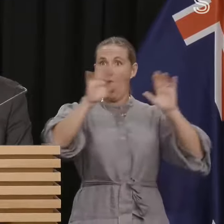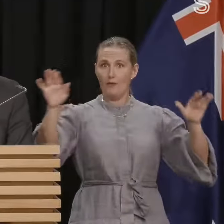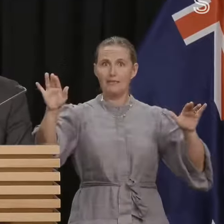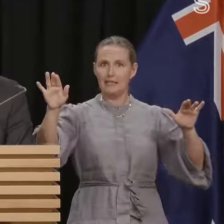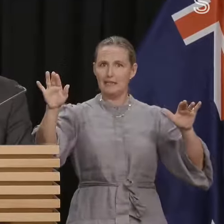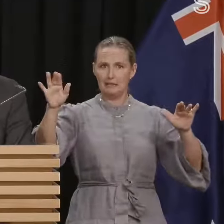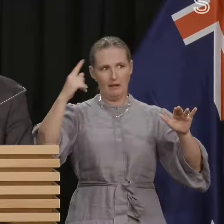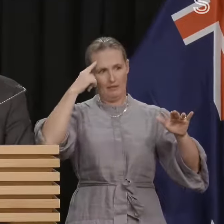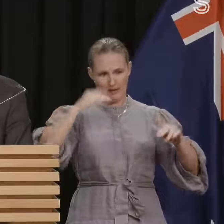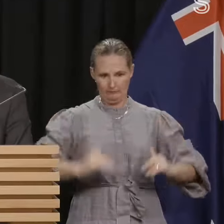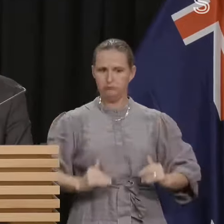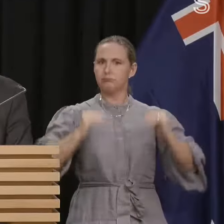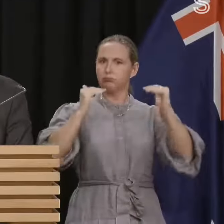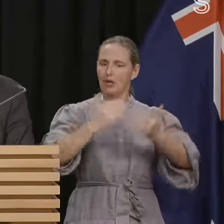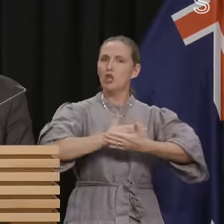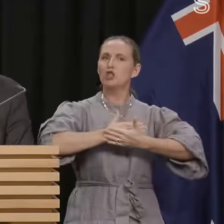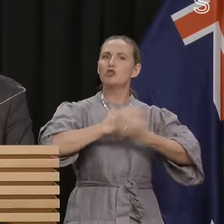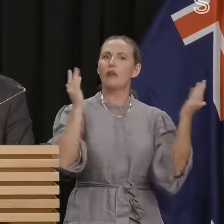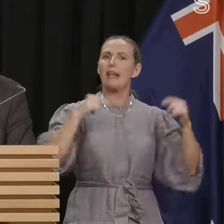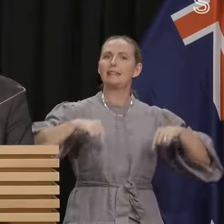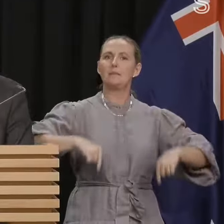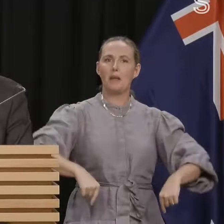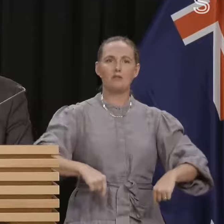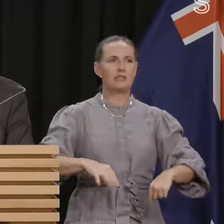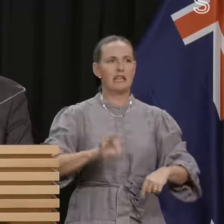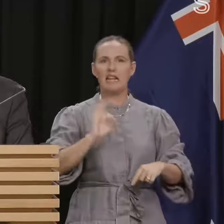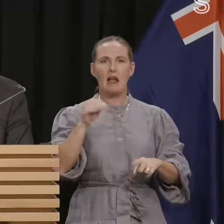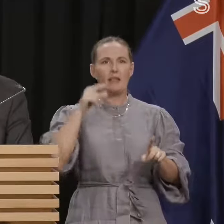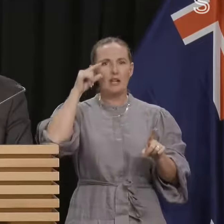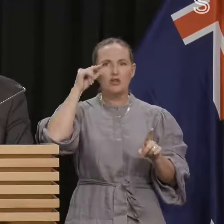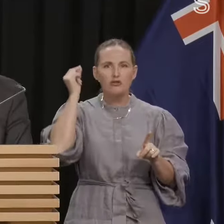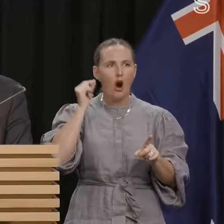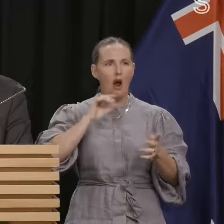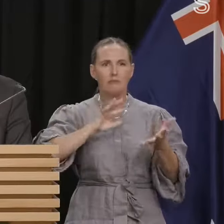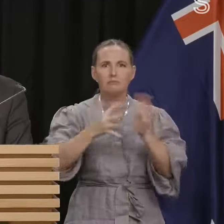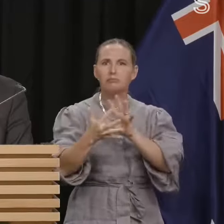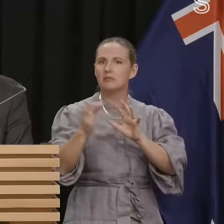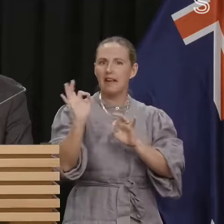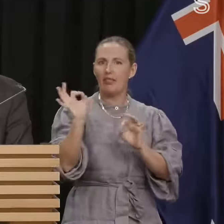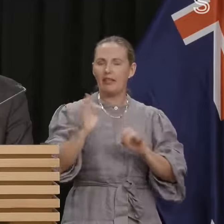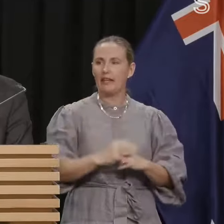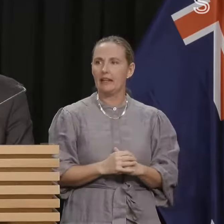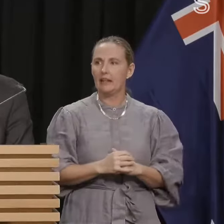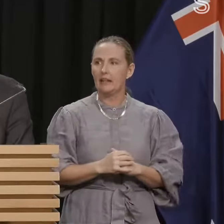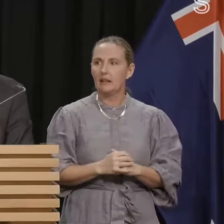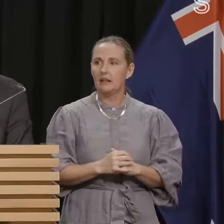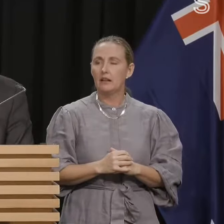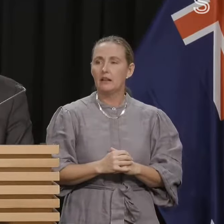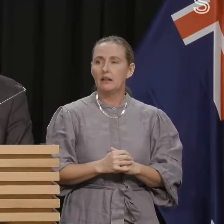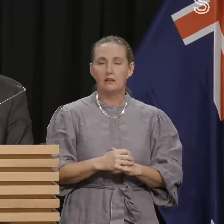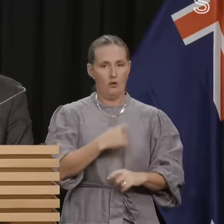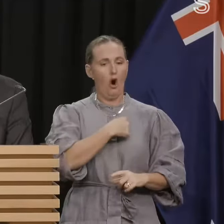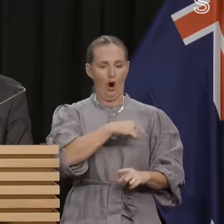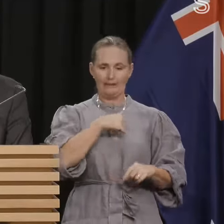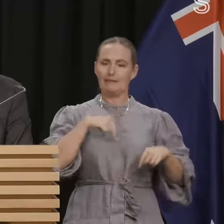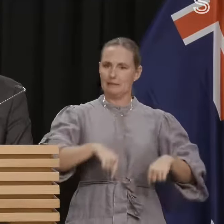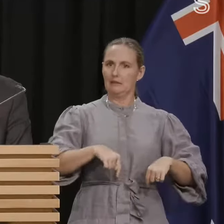and corruption-free or relatively corruption-free country. But that doesn't mean we can be complacent about